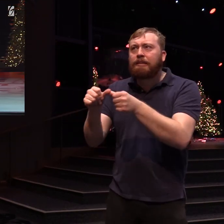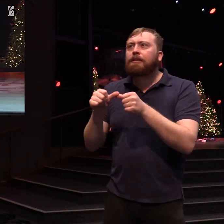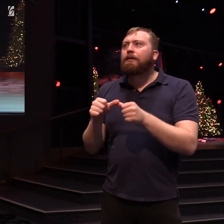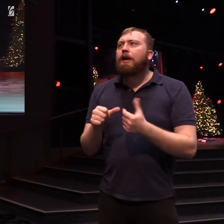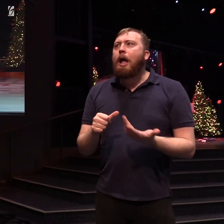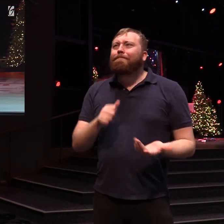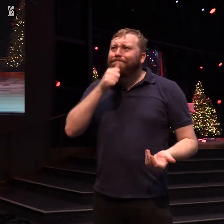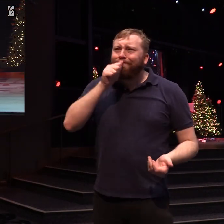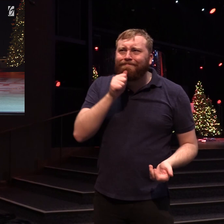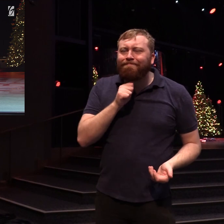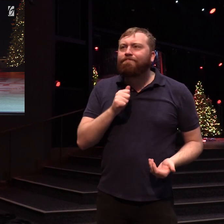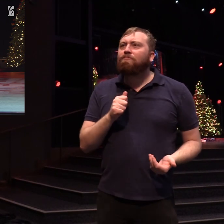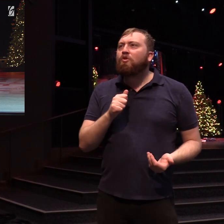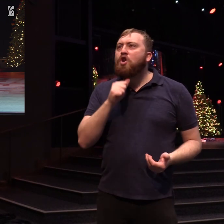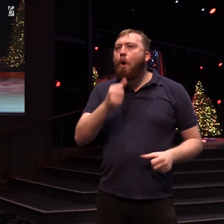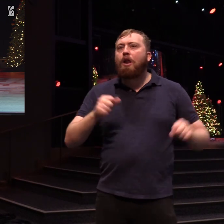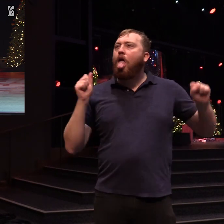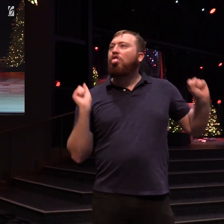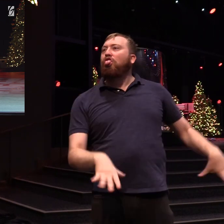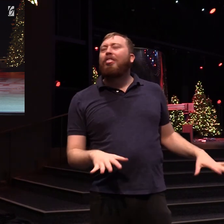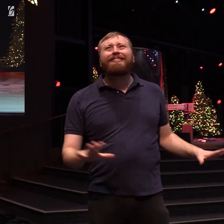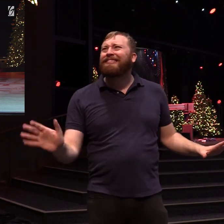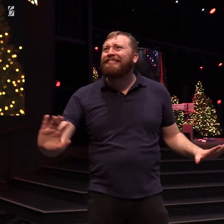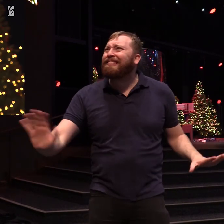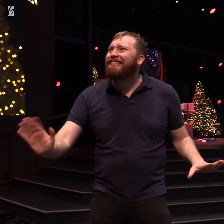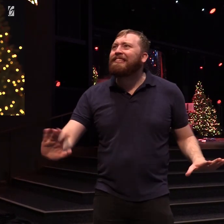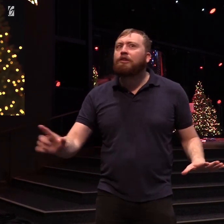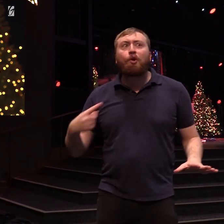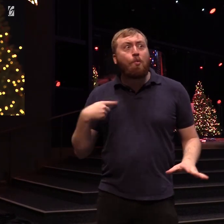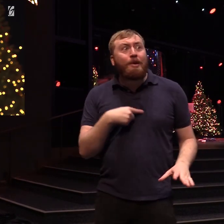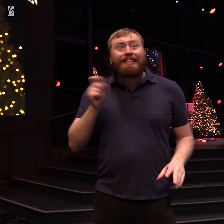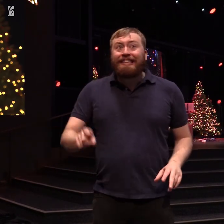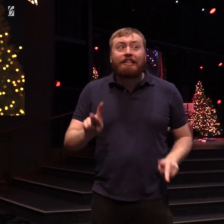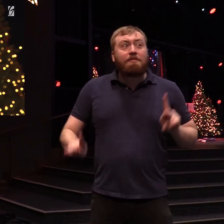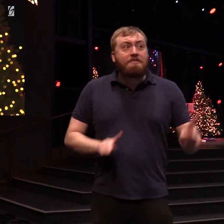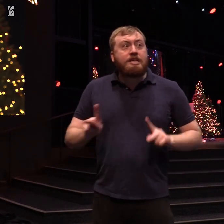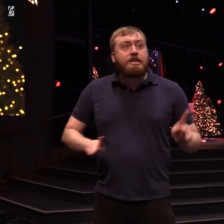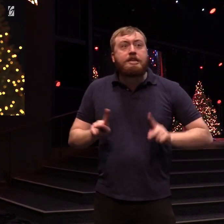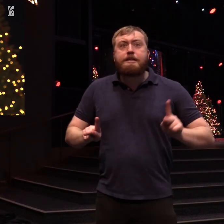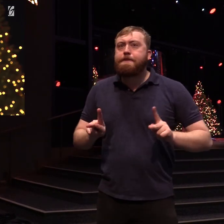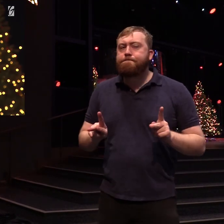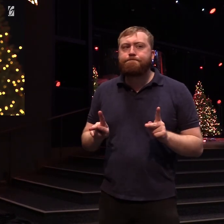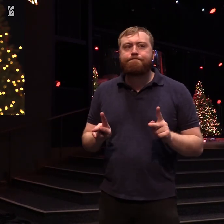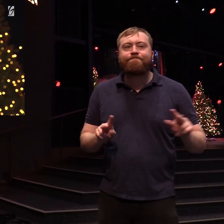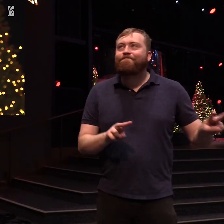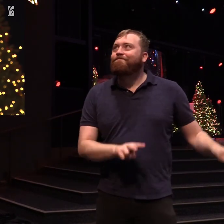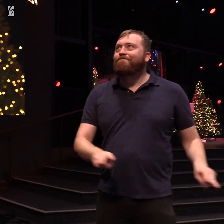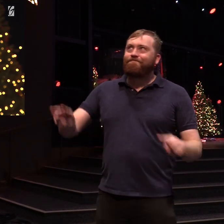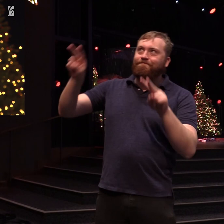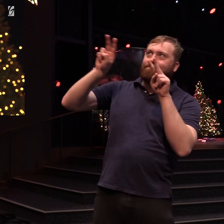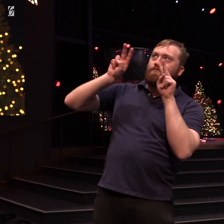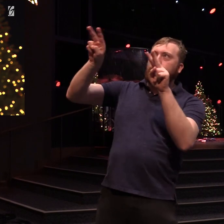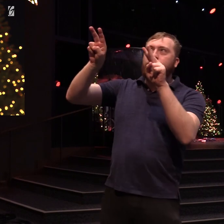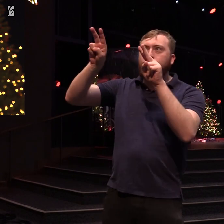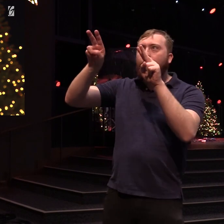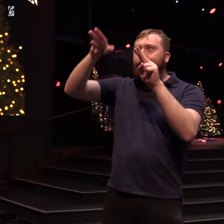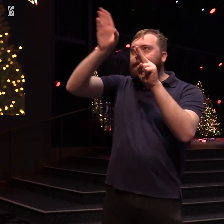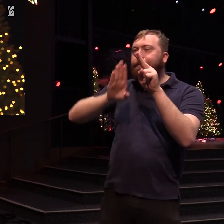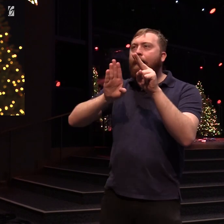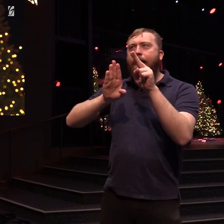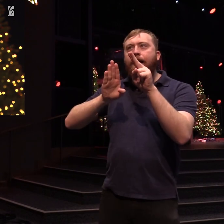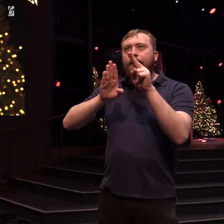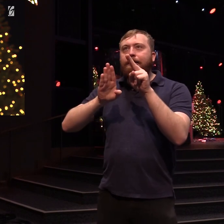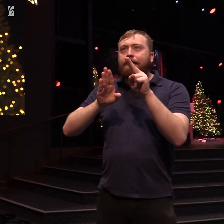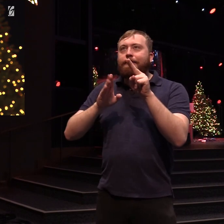away. We need people with their eyes looking toward heaven, saying,